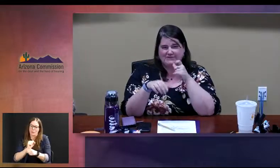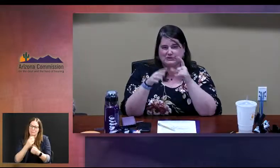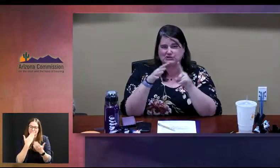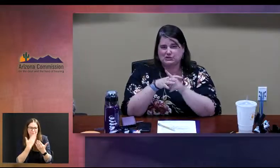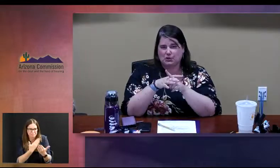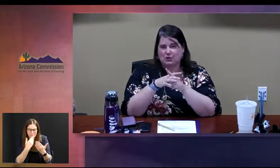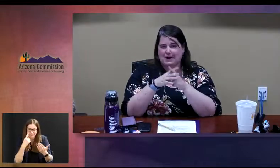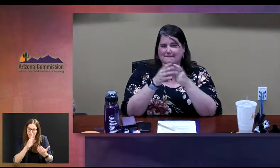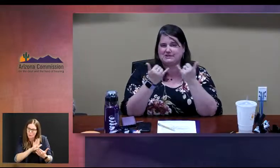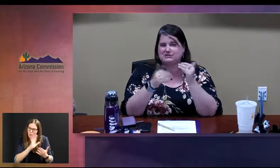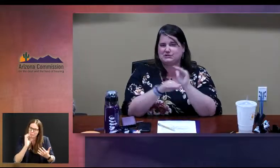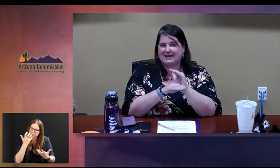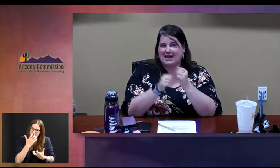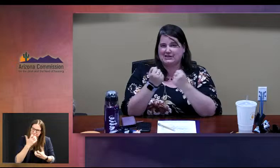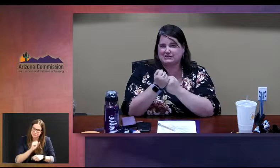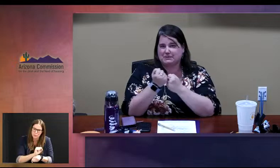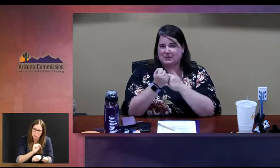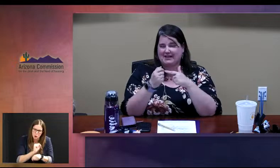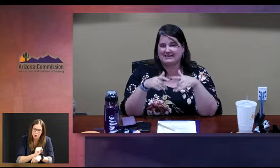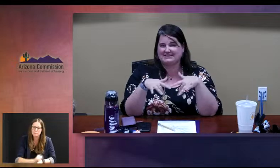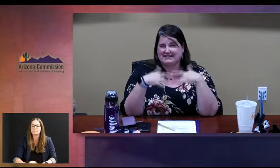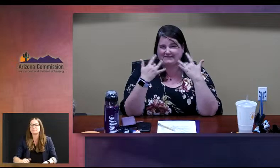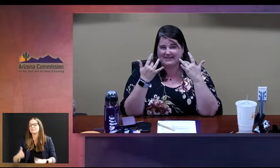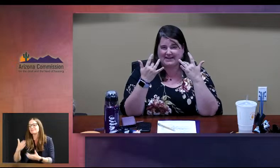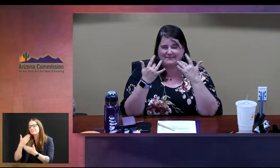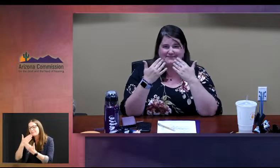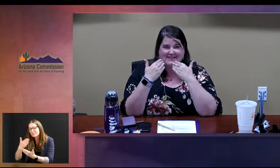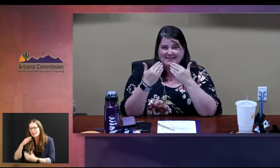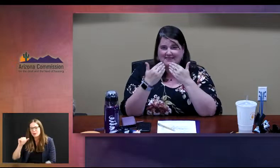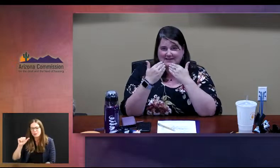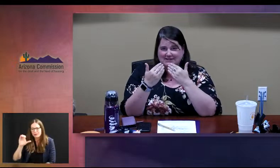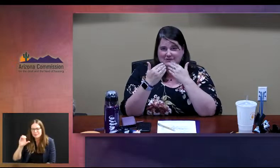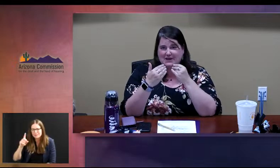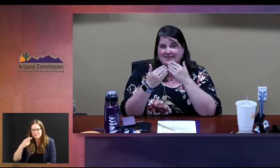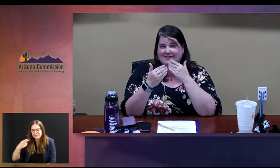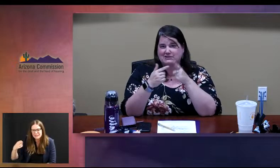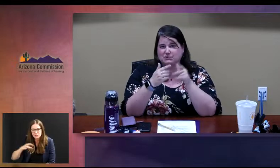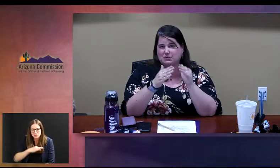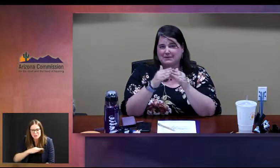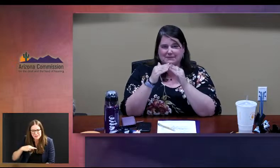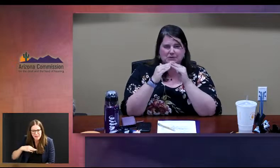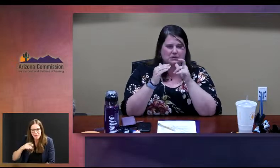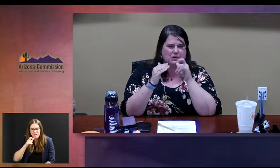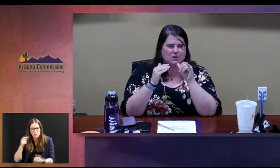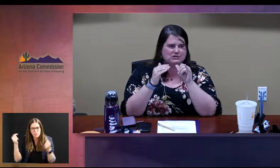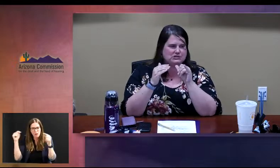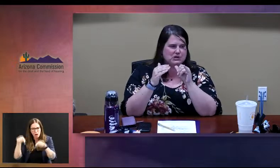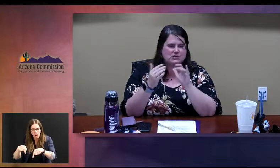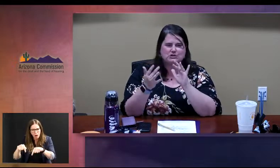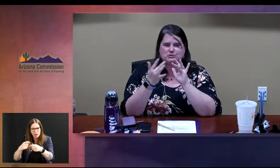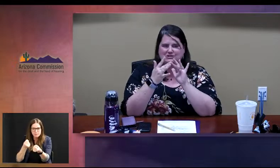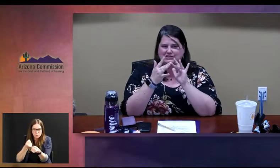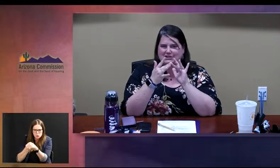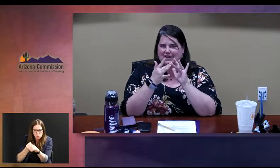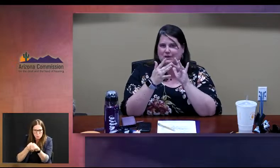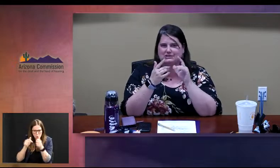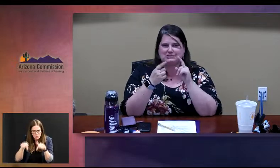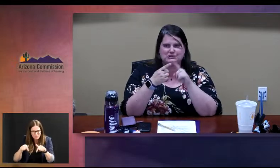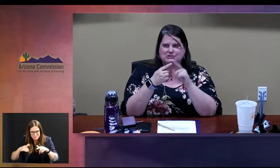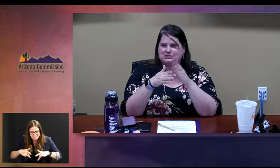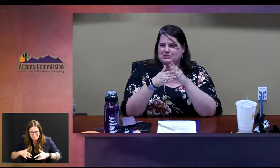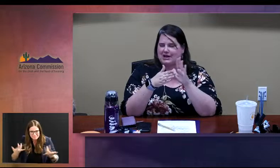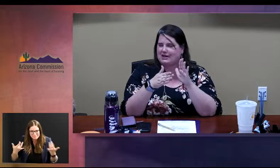Also, thank you to all ACDHH staff who are here tonight to support this event. Thank you so much, and thank you